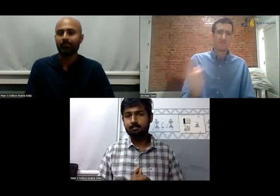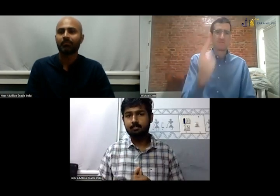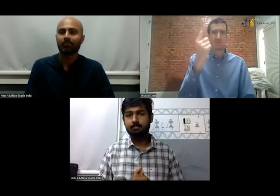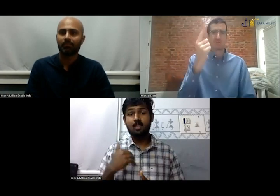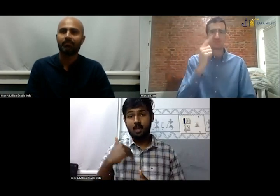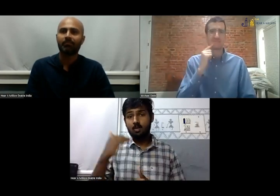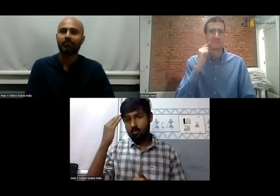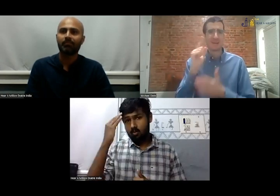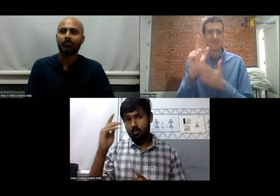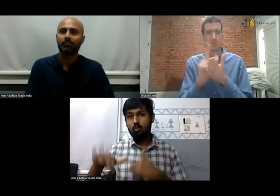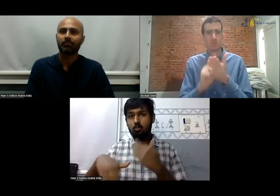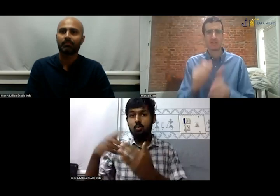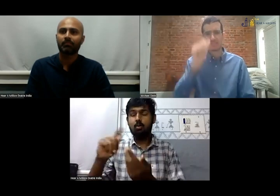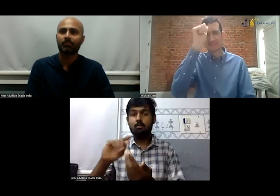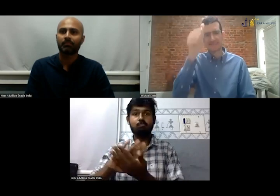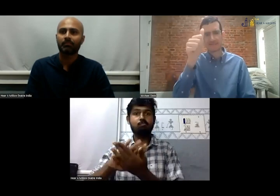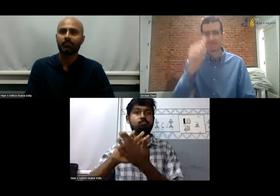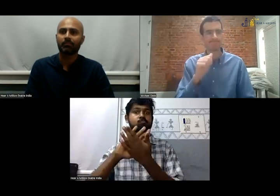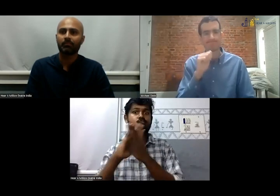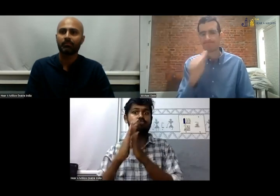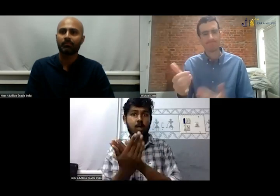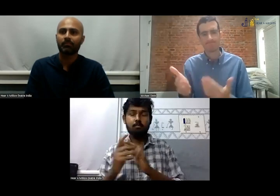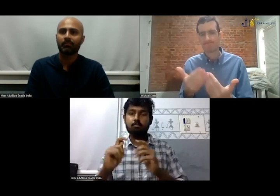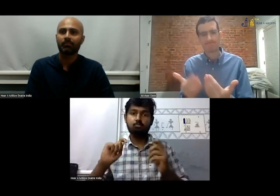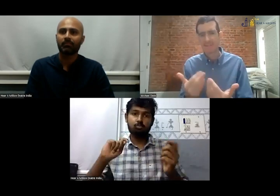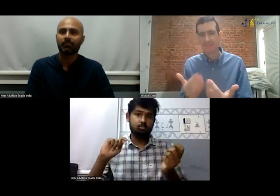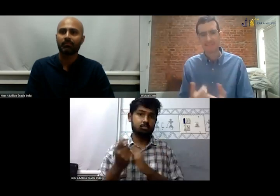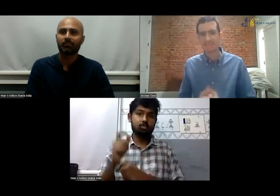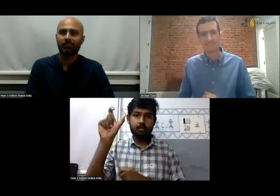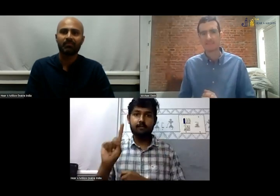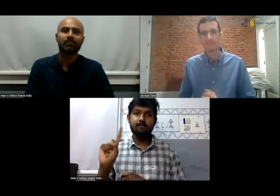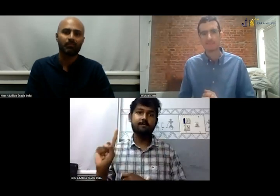wanted to study law. I know that